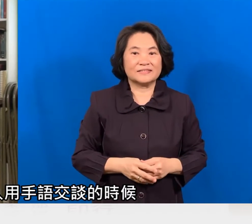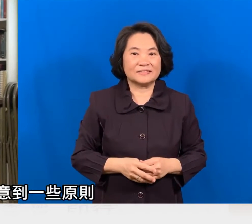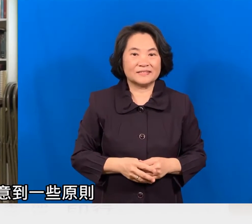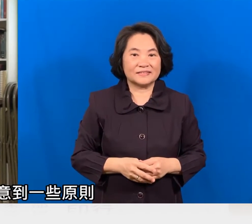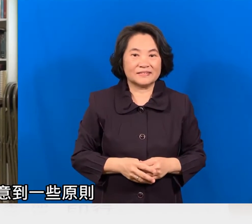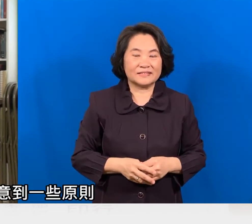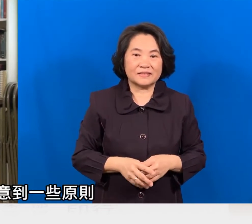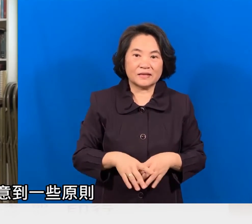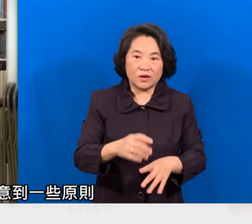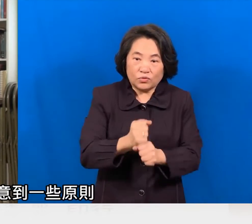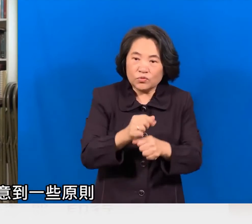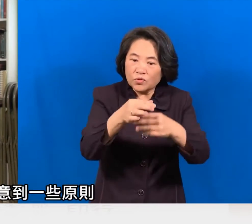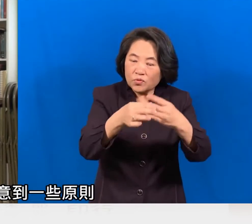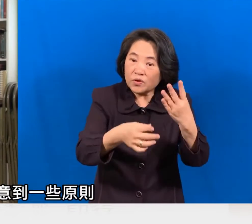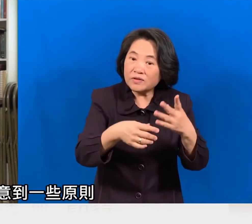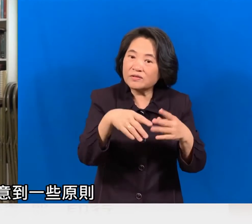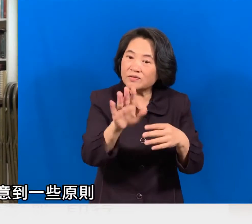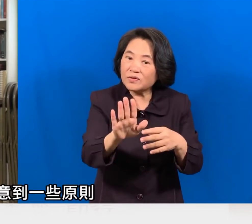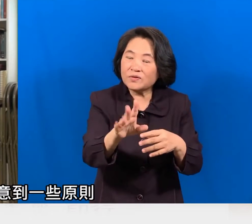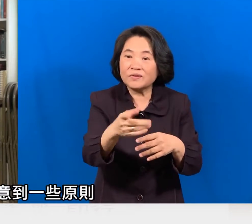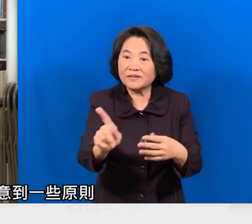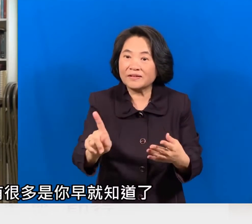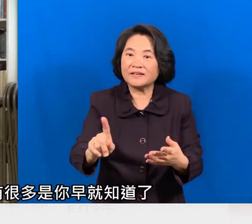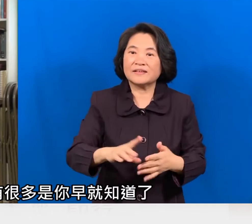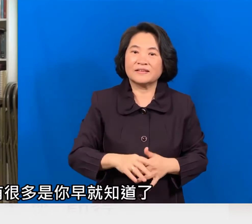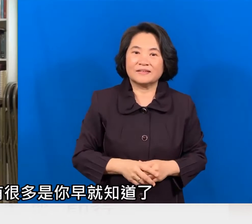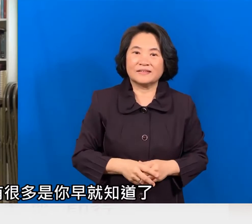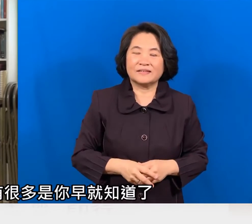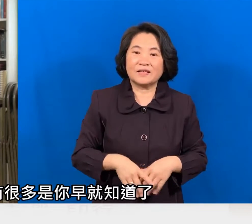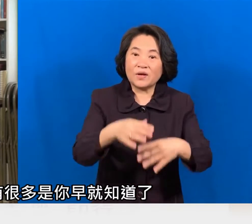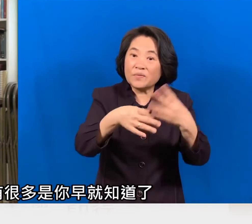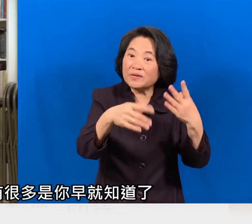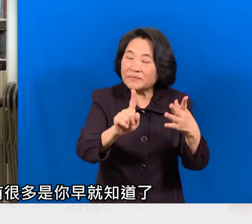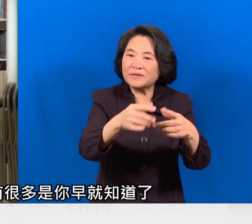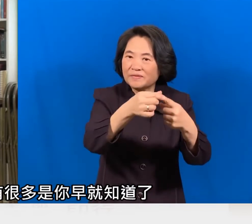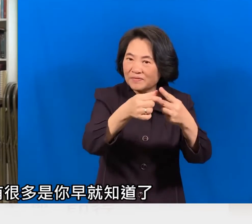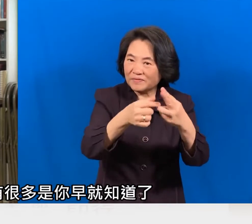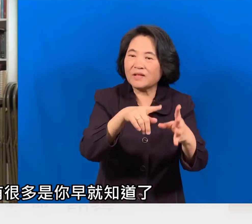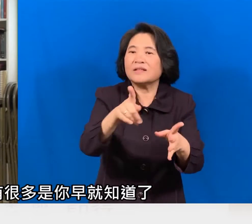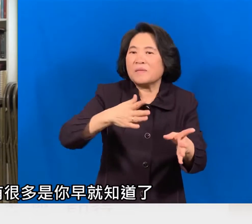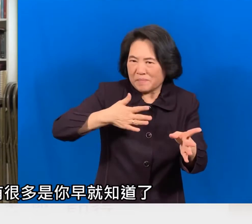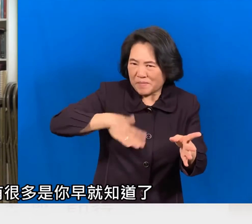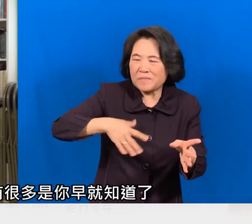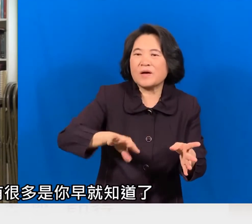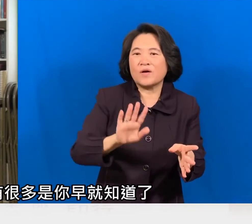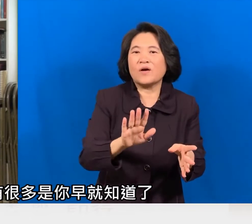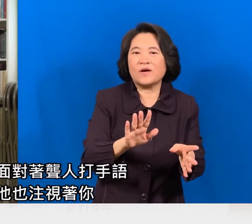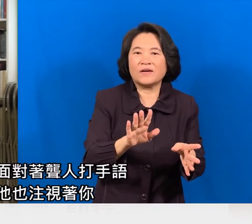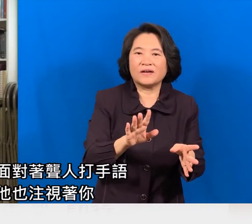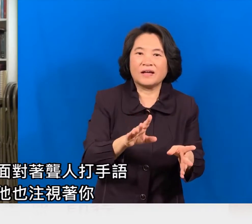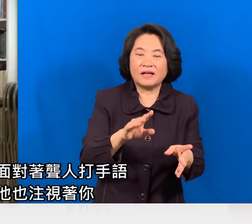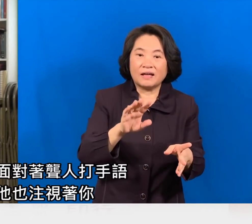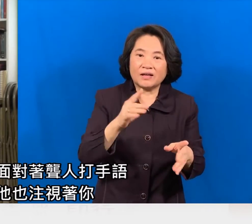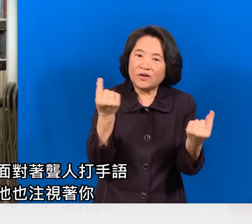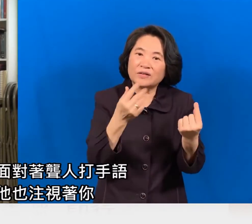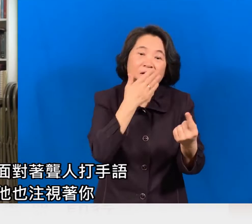people, there are a few principles which you should take note of. You probably already know many of these principles.